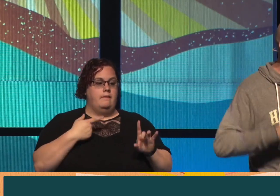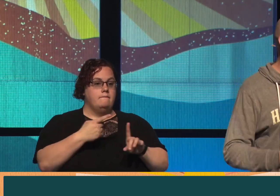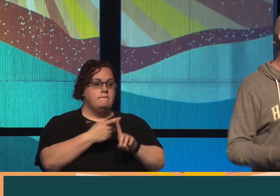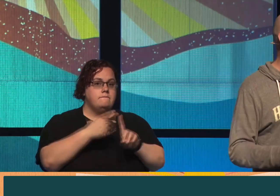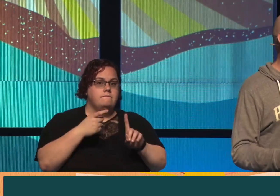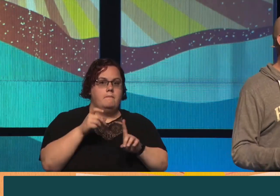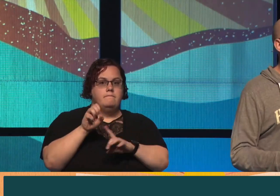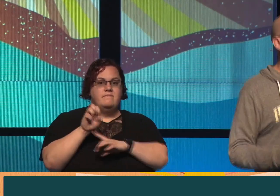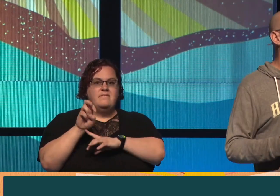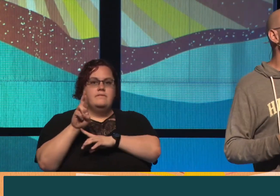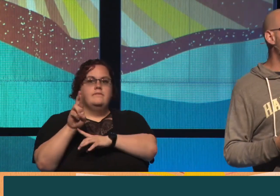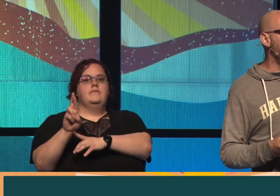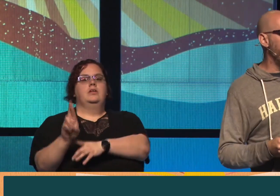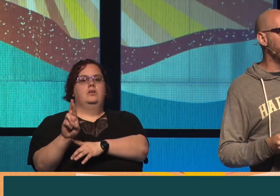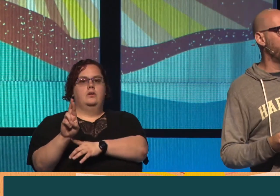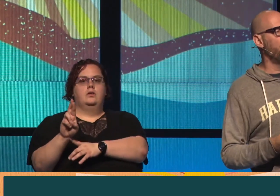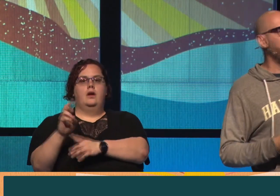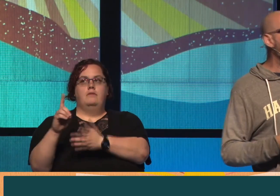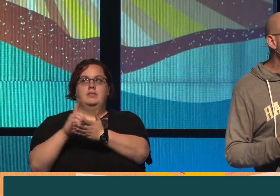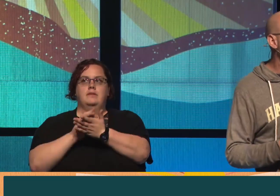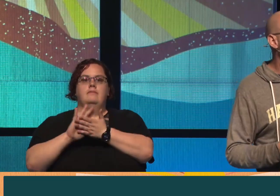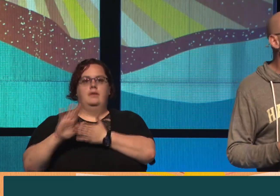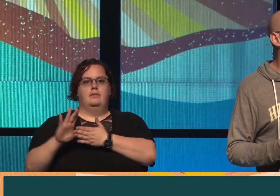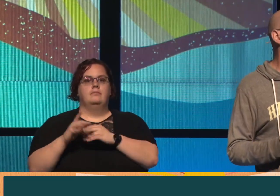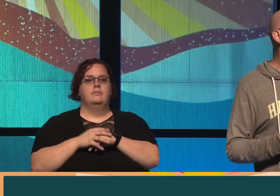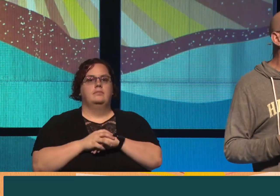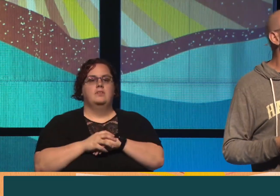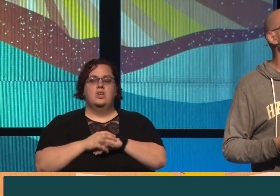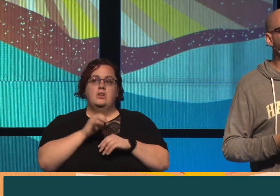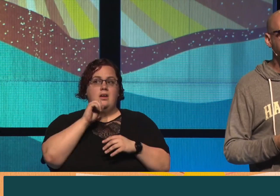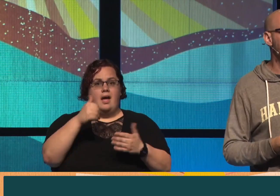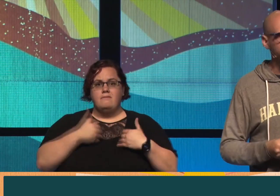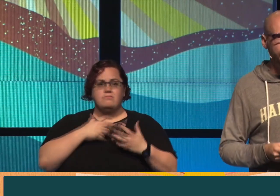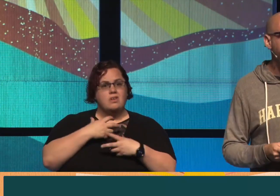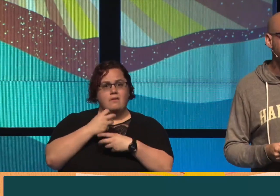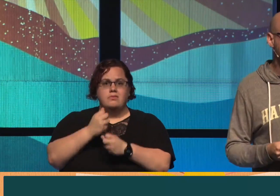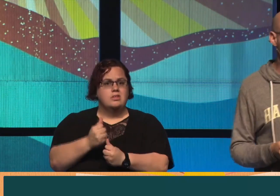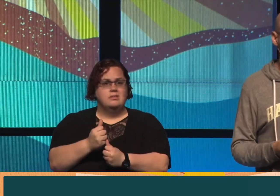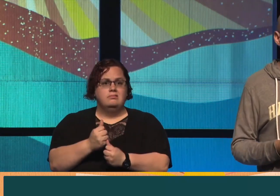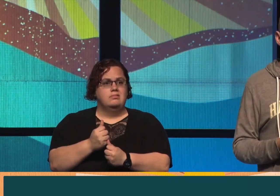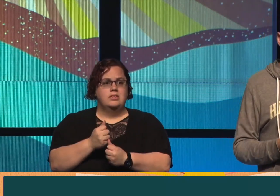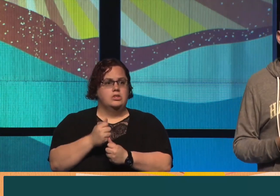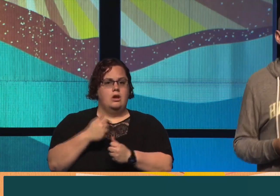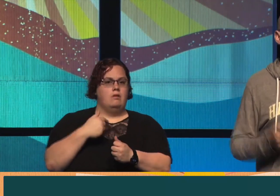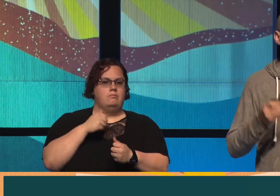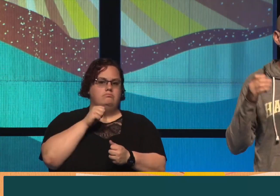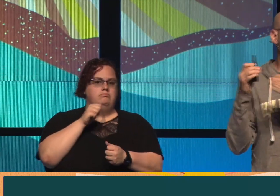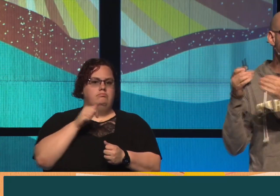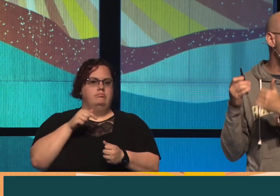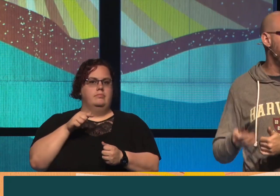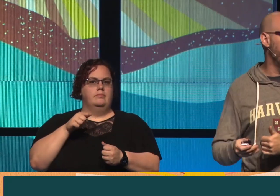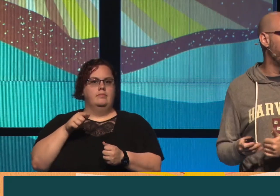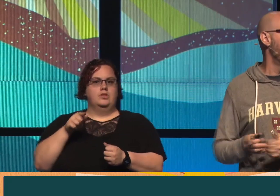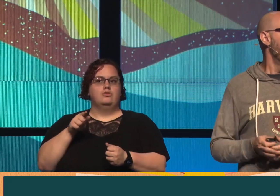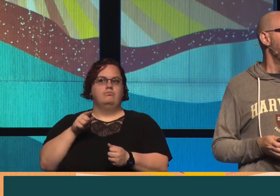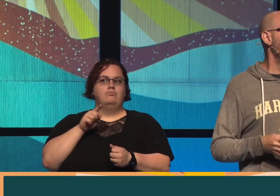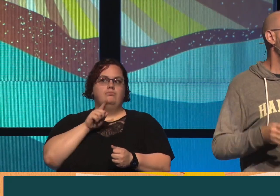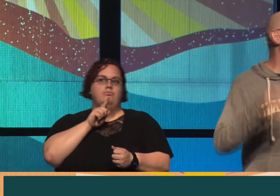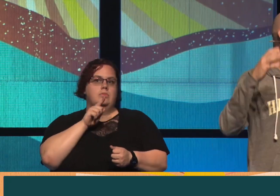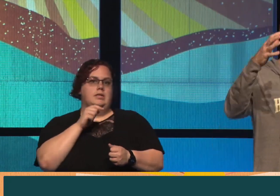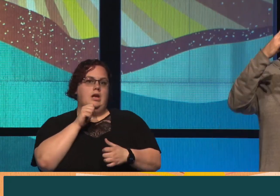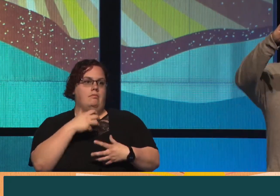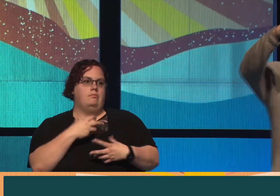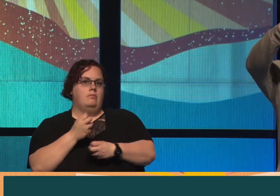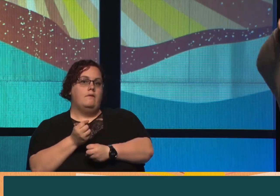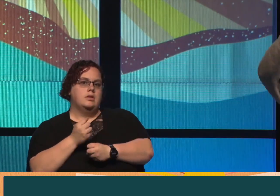the fear of that divine reality. So the lack of confidence is oftentimes not neutrality, right? It's really fear, right?